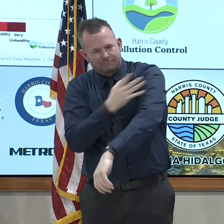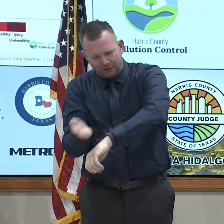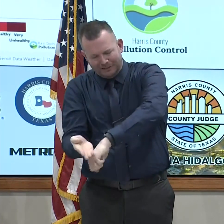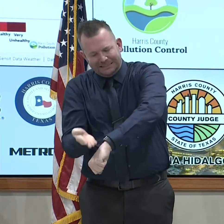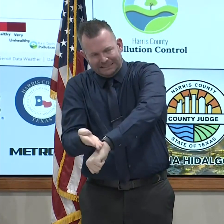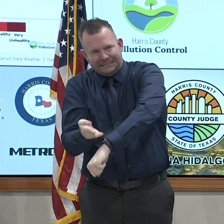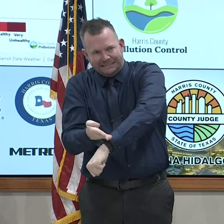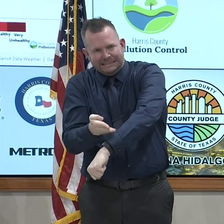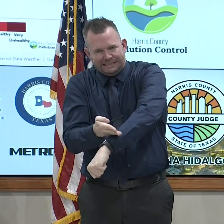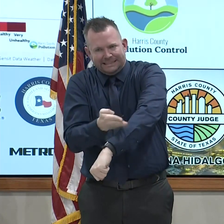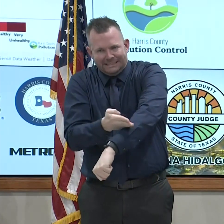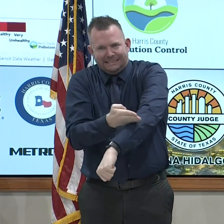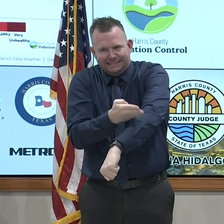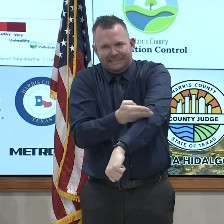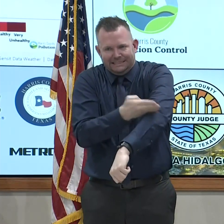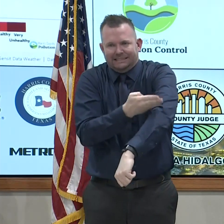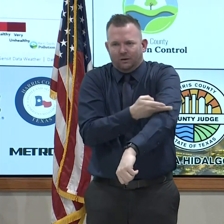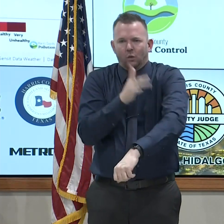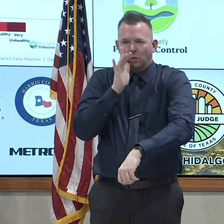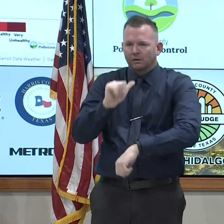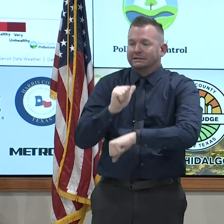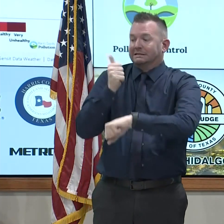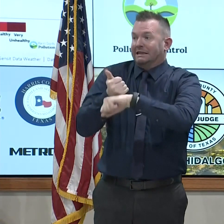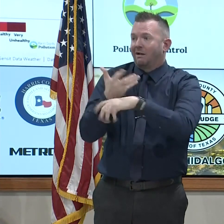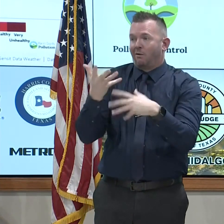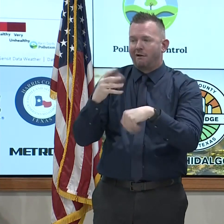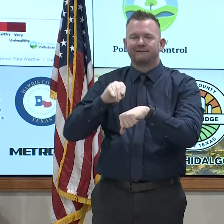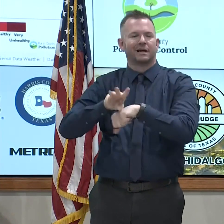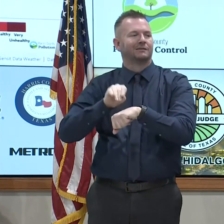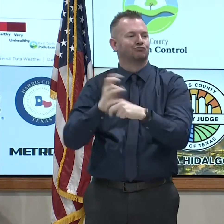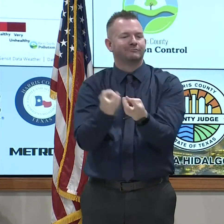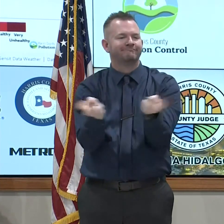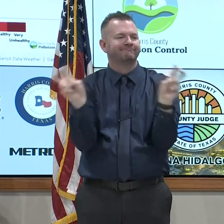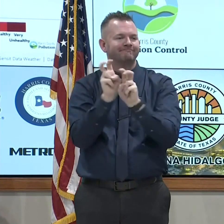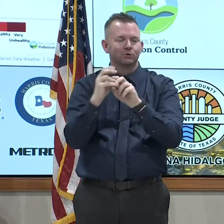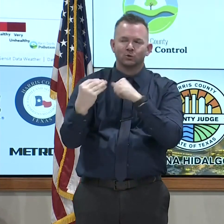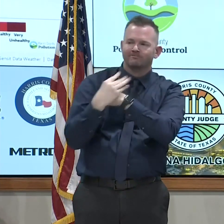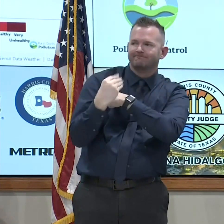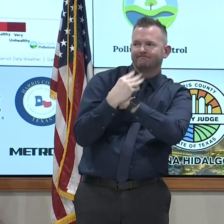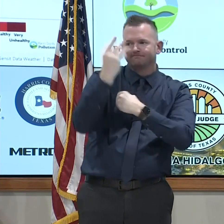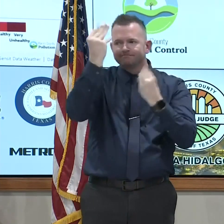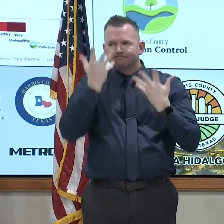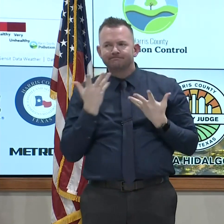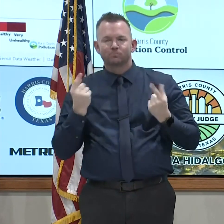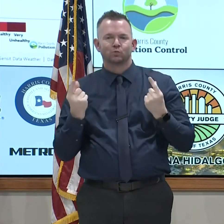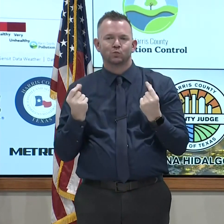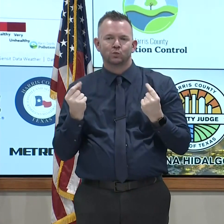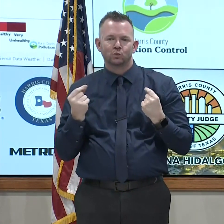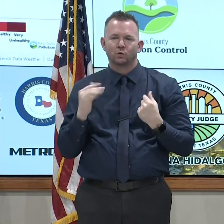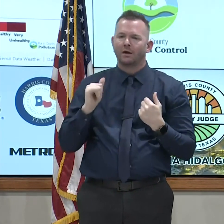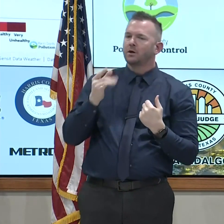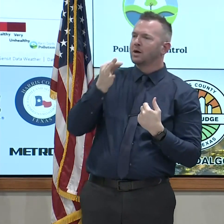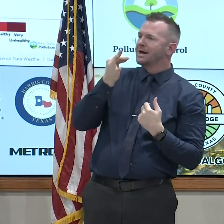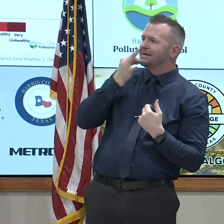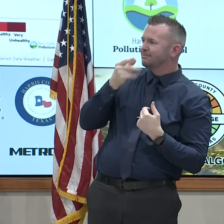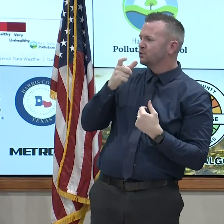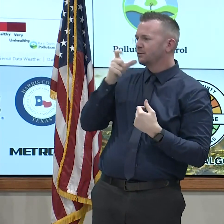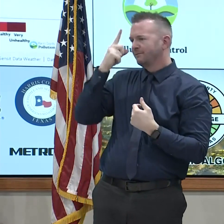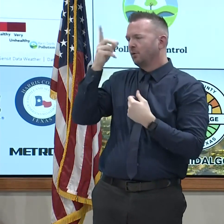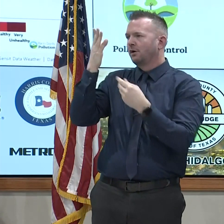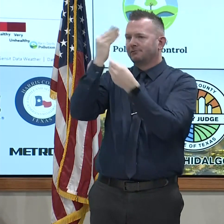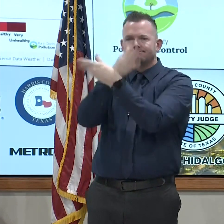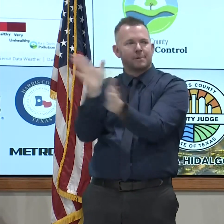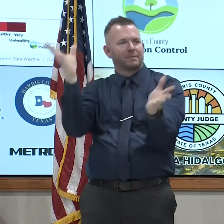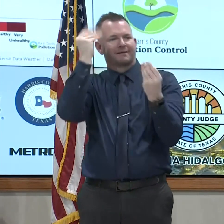quality modeling, monitoring, meteorology experts from around the state, including folks with expertise on public health and environmental risk